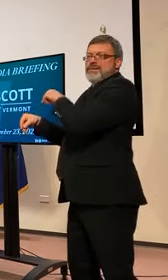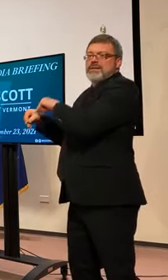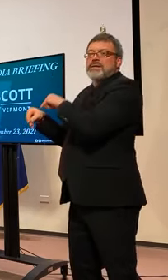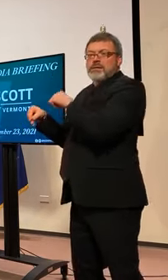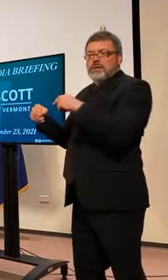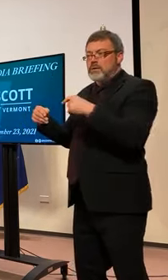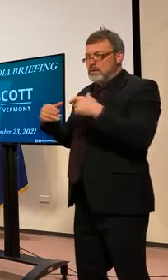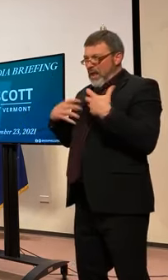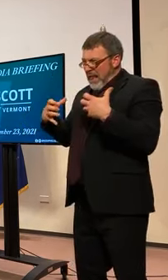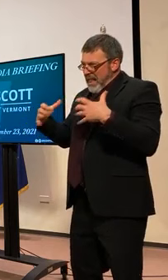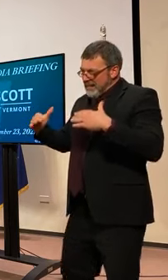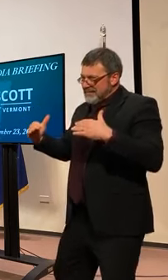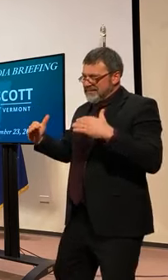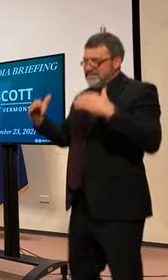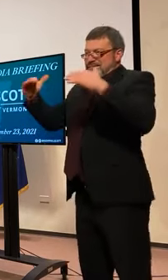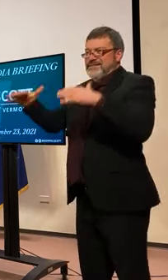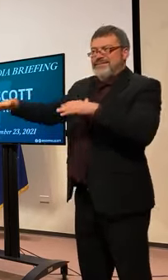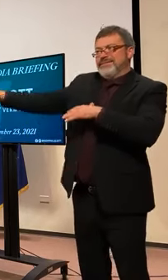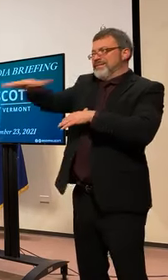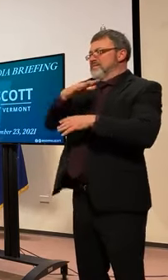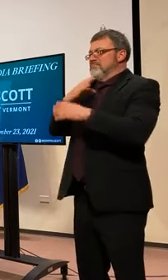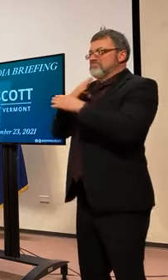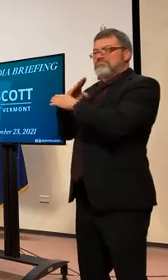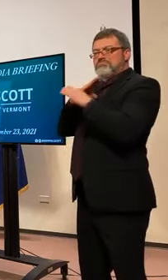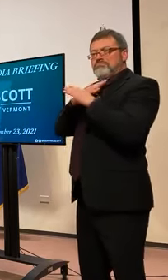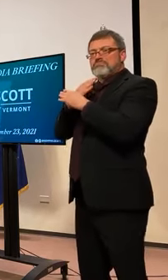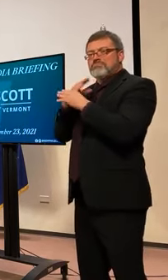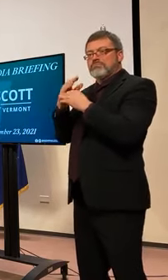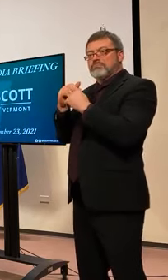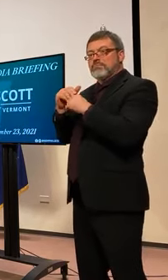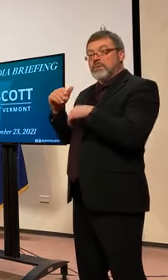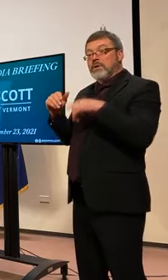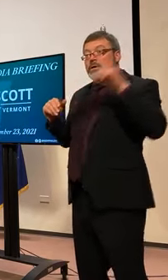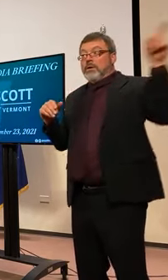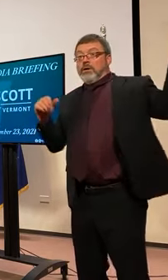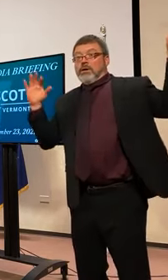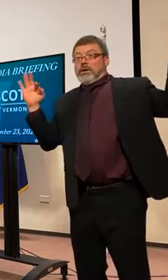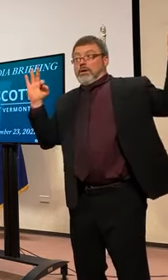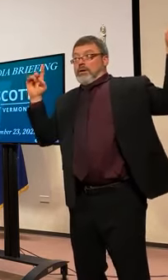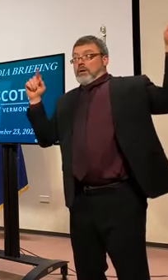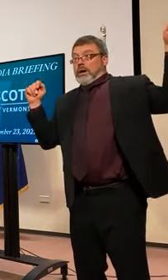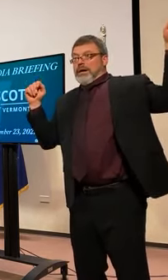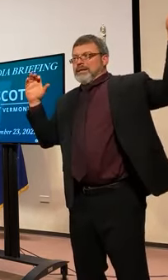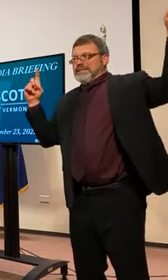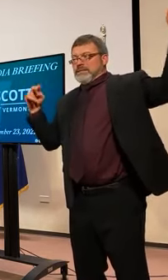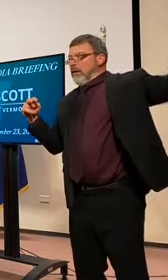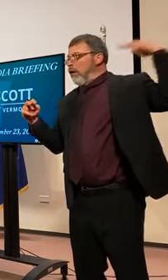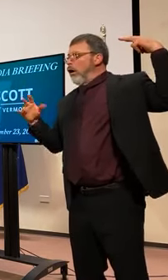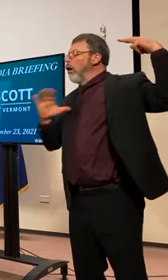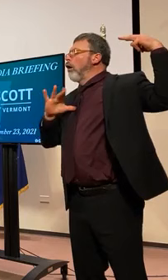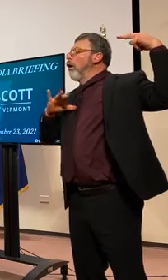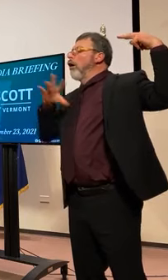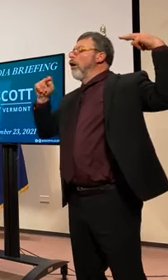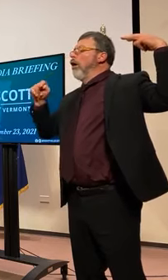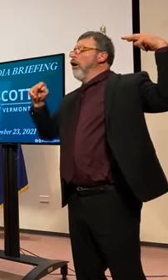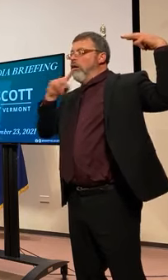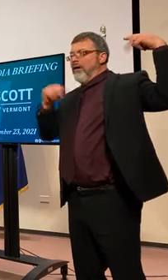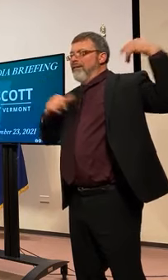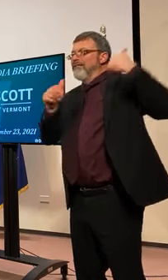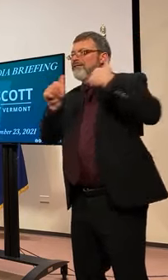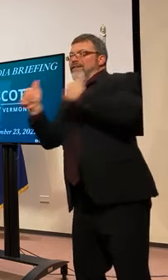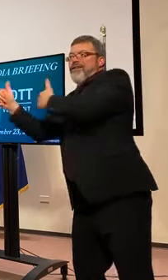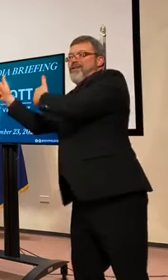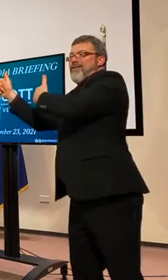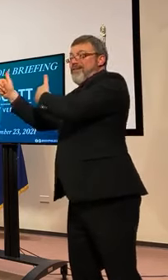CDC followed suit late last week. And I'm glad to reaffirm that the data shows